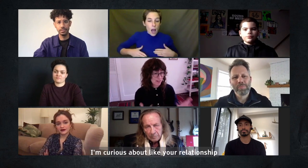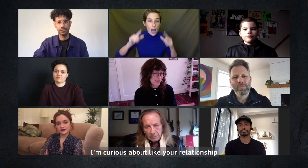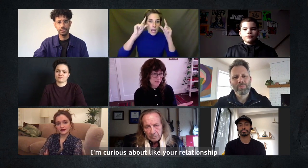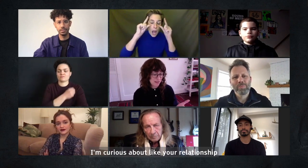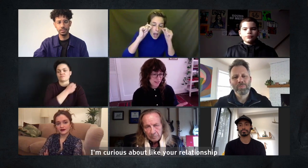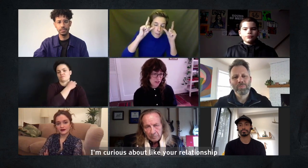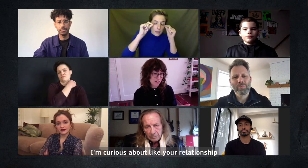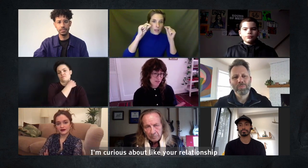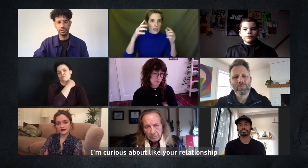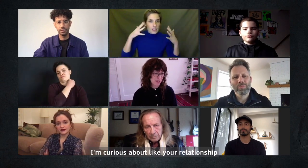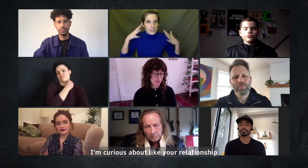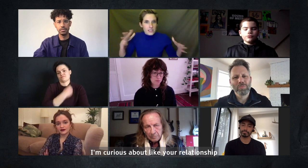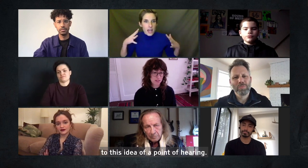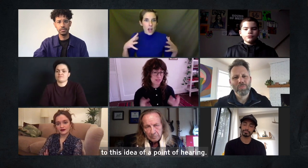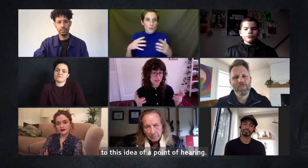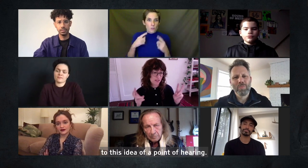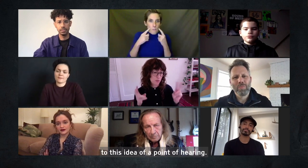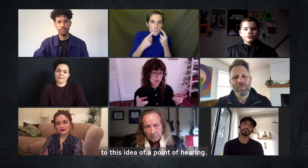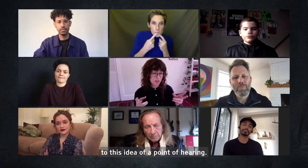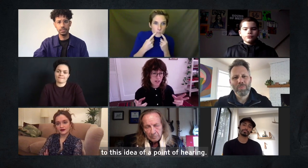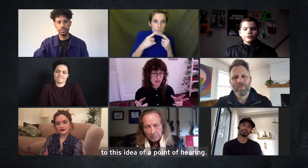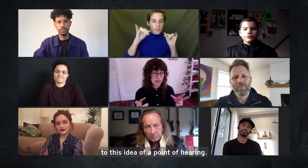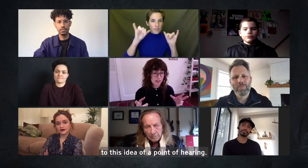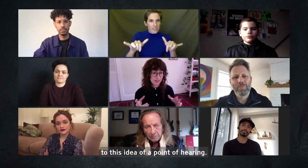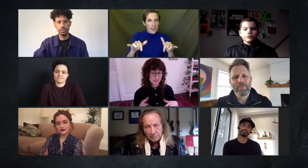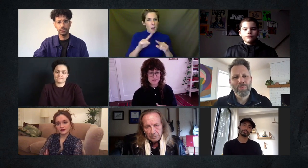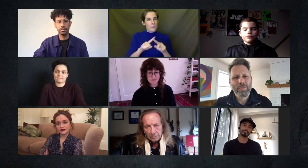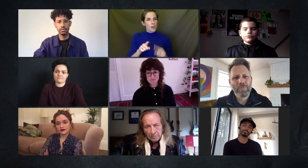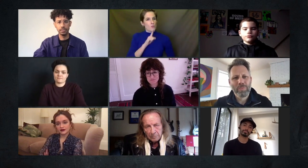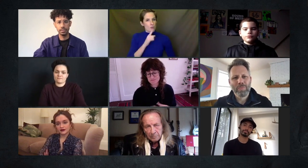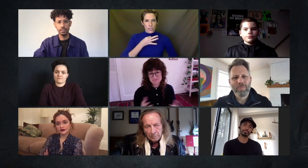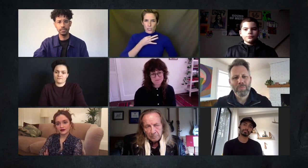I'm curious about like your relationship to this idea of a point of hearing.